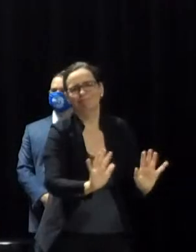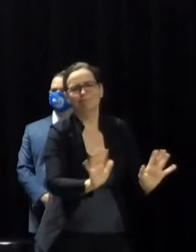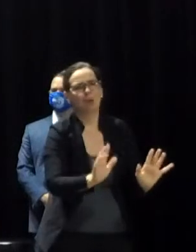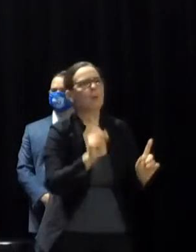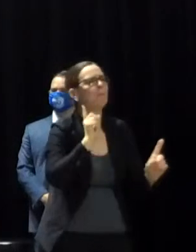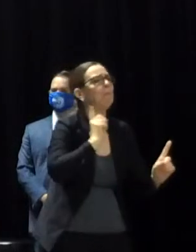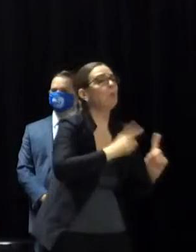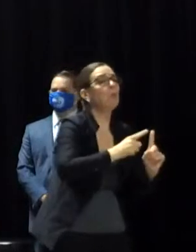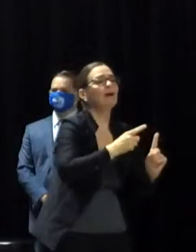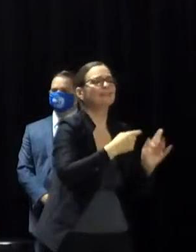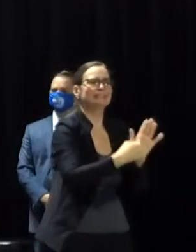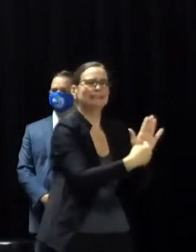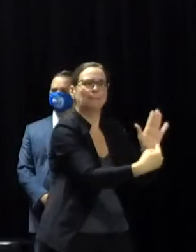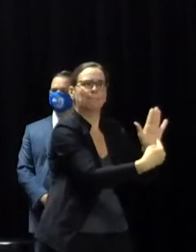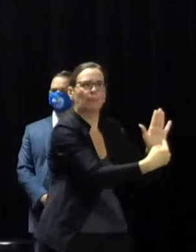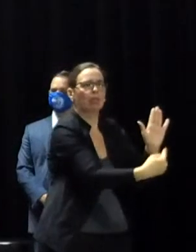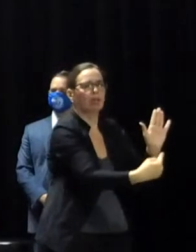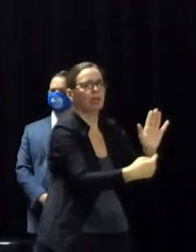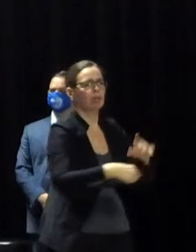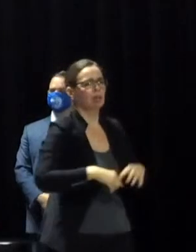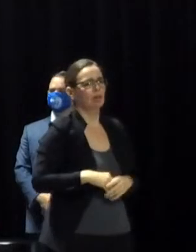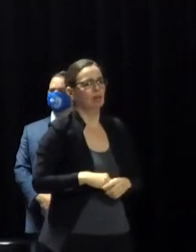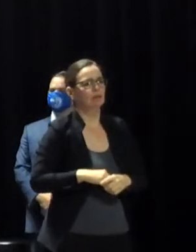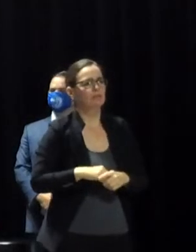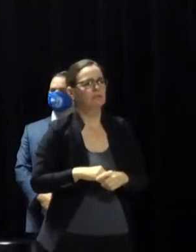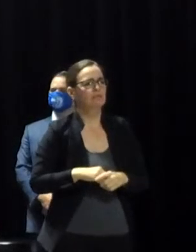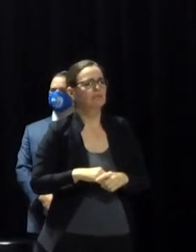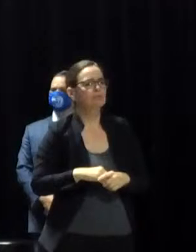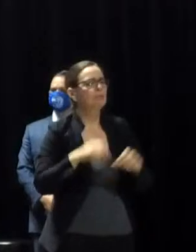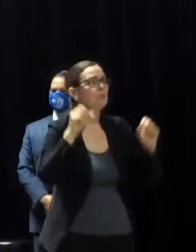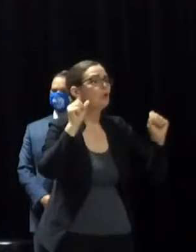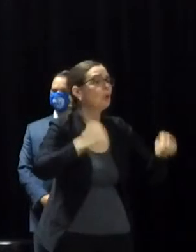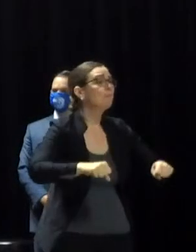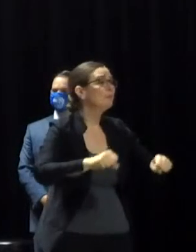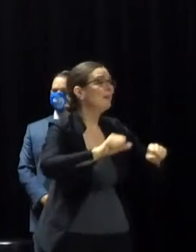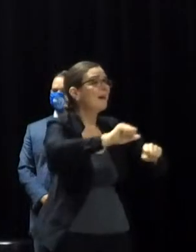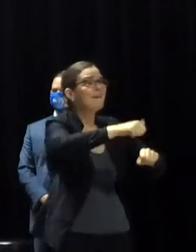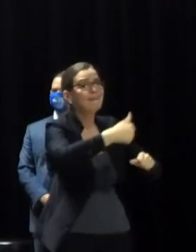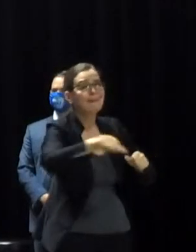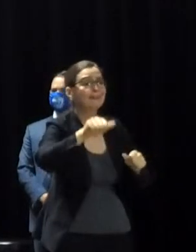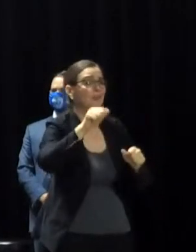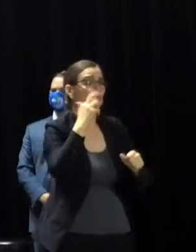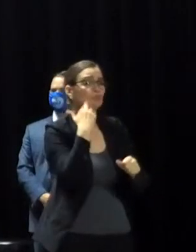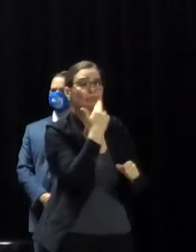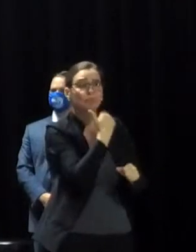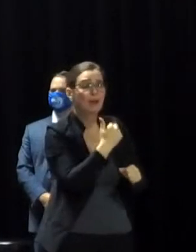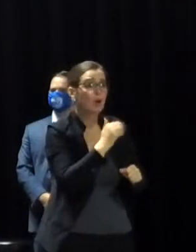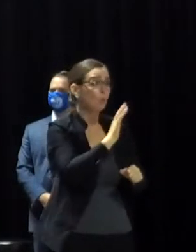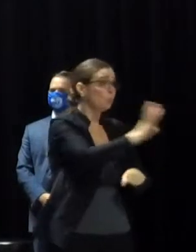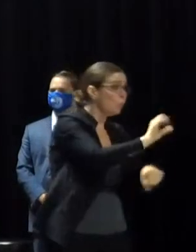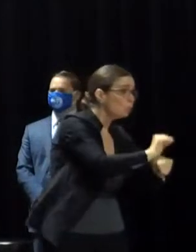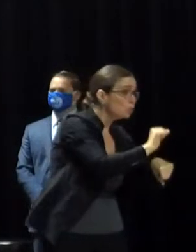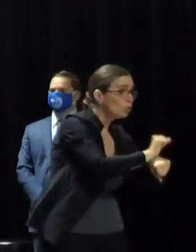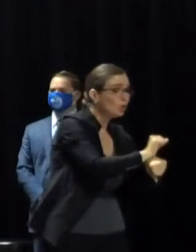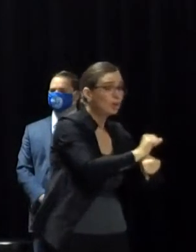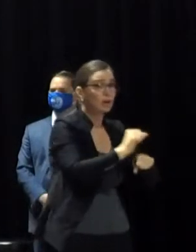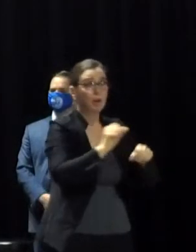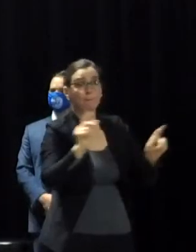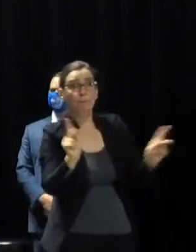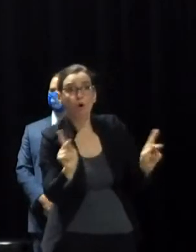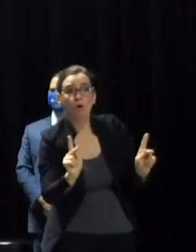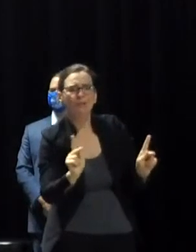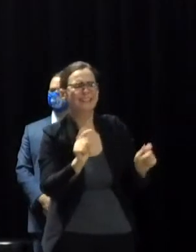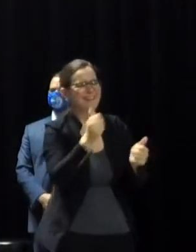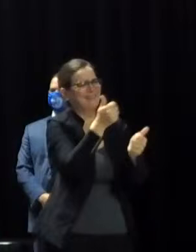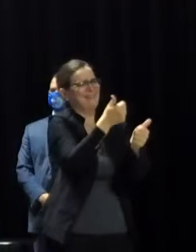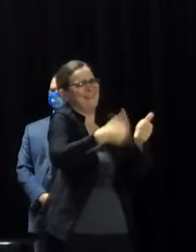any manufacturing place, it could be a construction place, it could be any big party anywhere. So you can